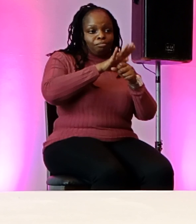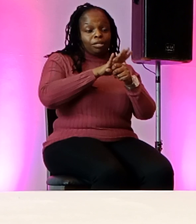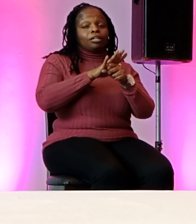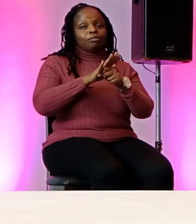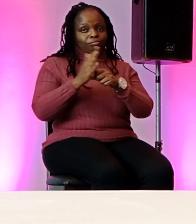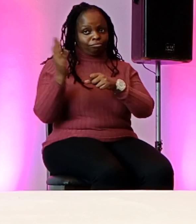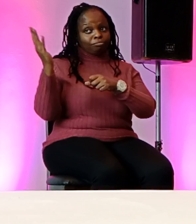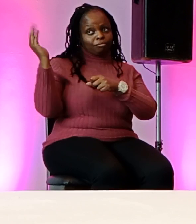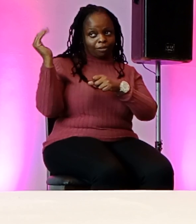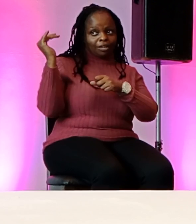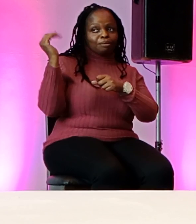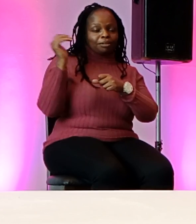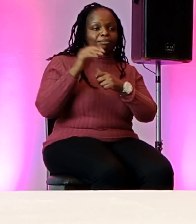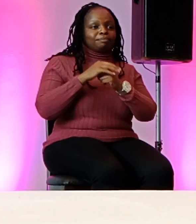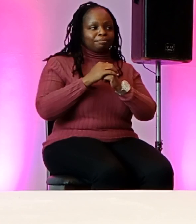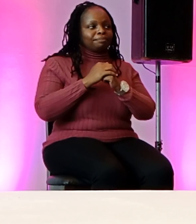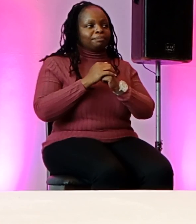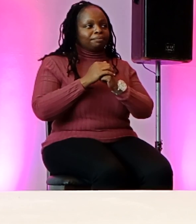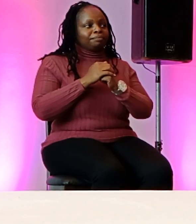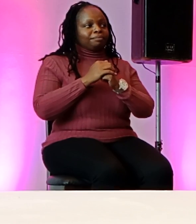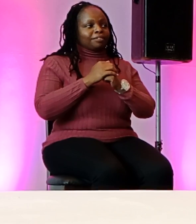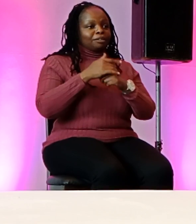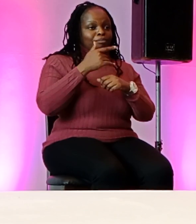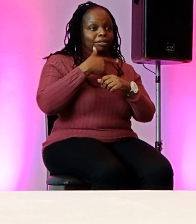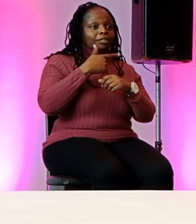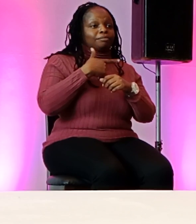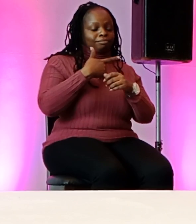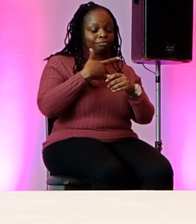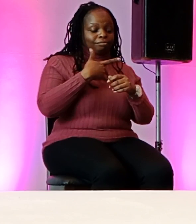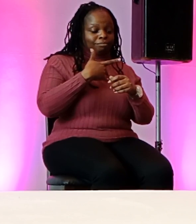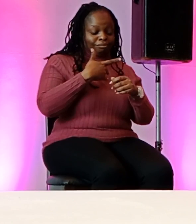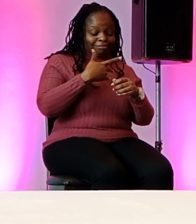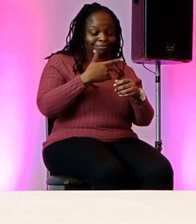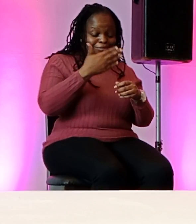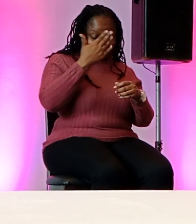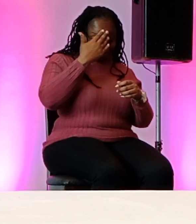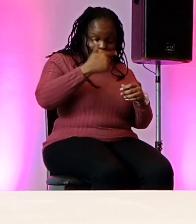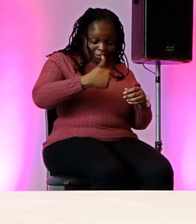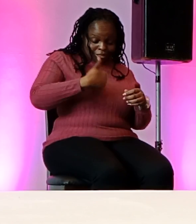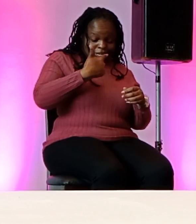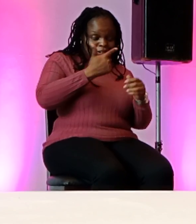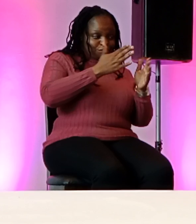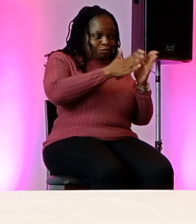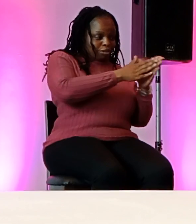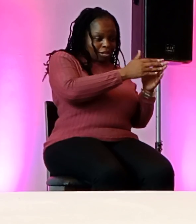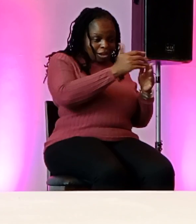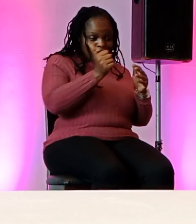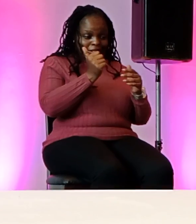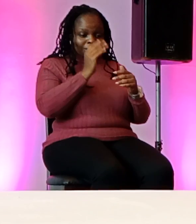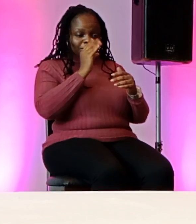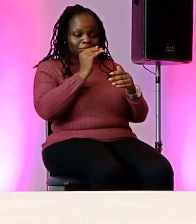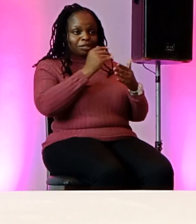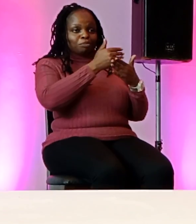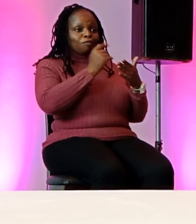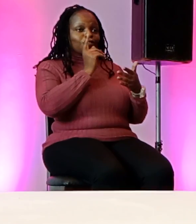on the way. I identify myself with those who have spoken before